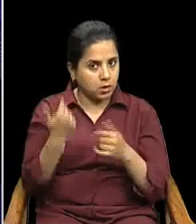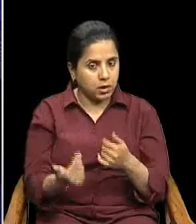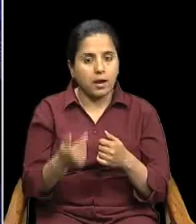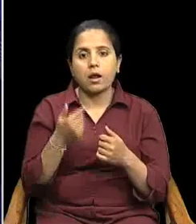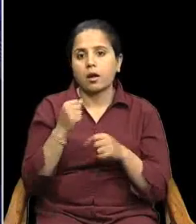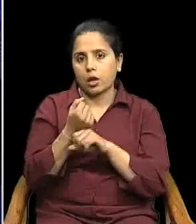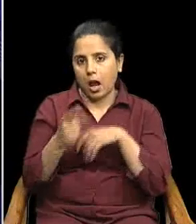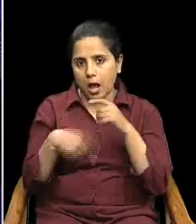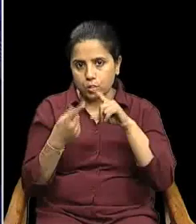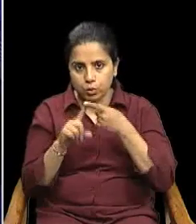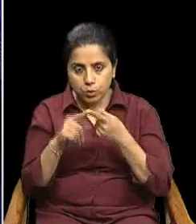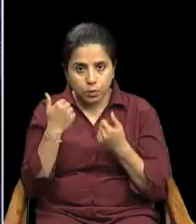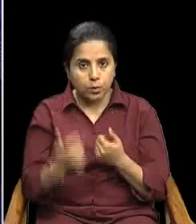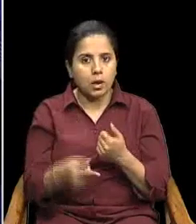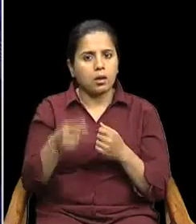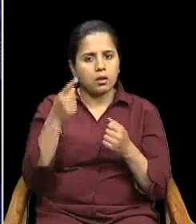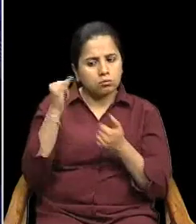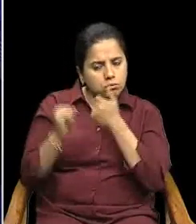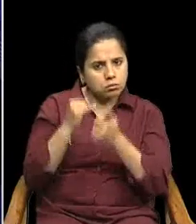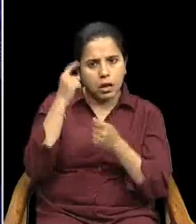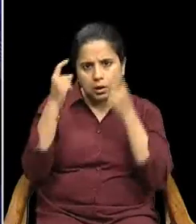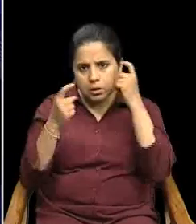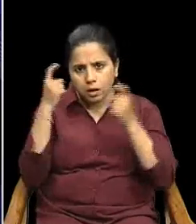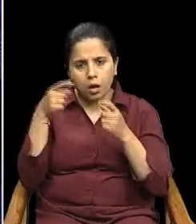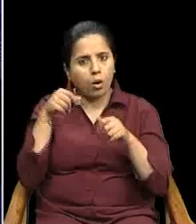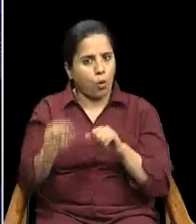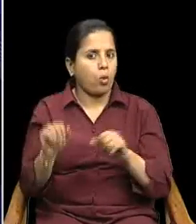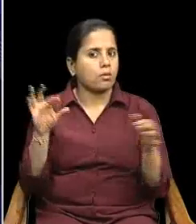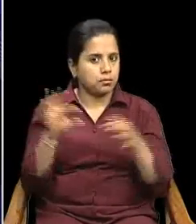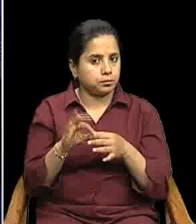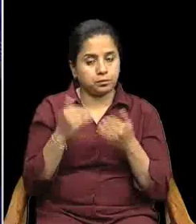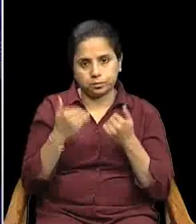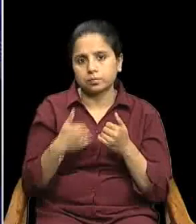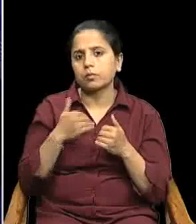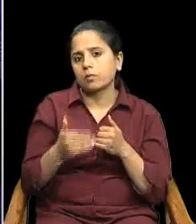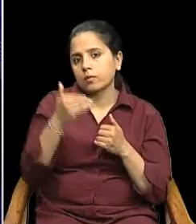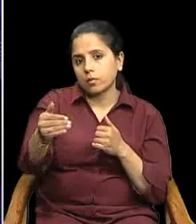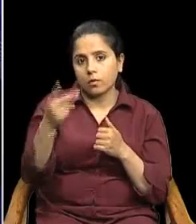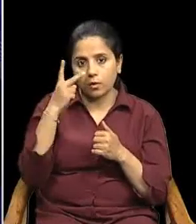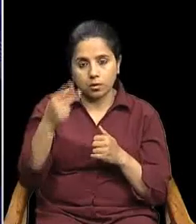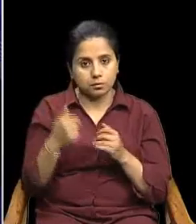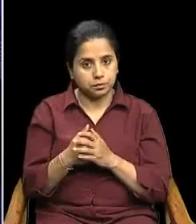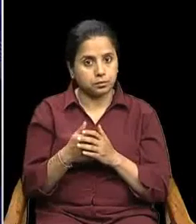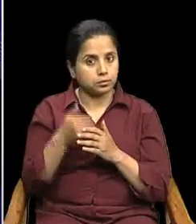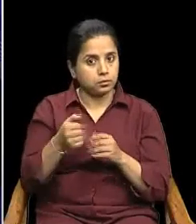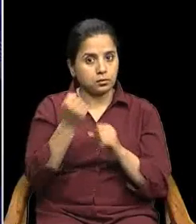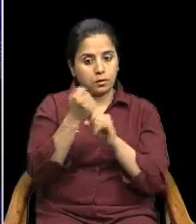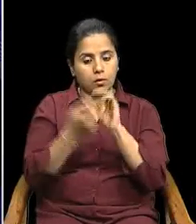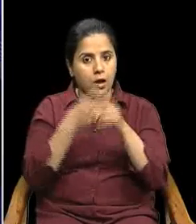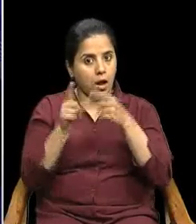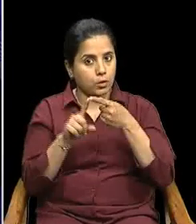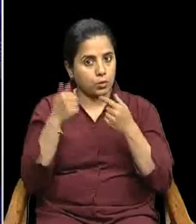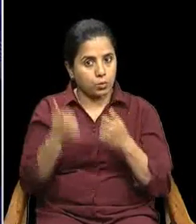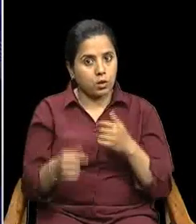graduate attribute critical thinking is concerned. Now, let's move on to the next graduate